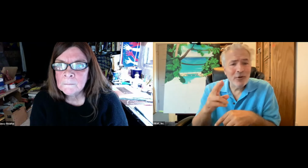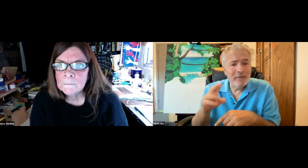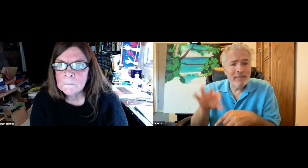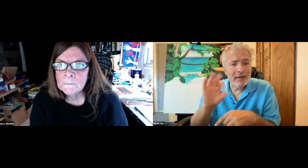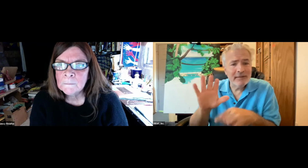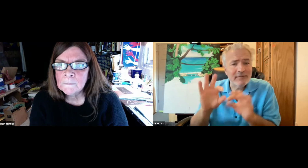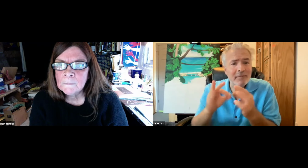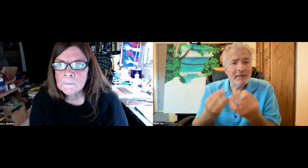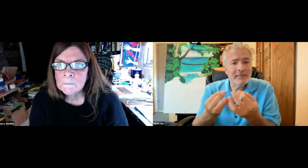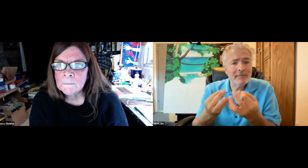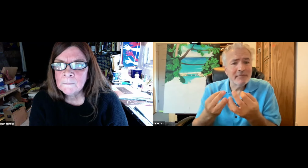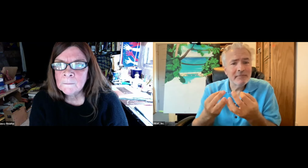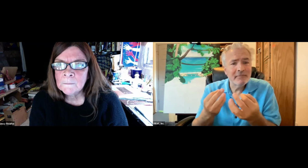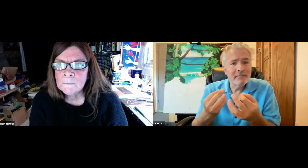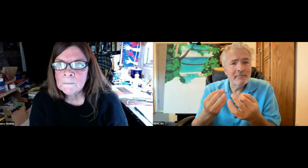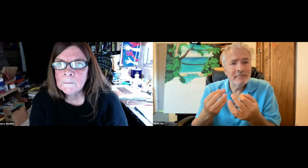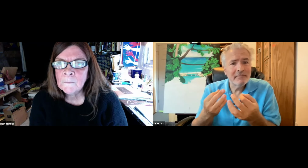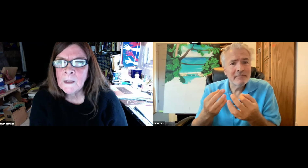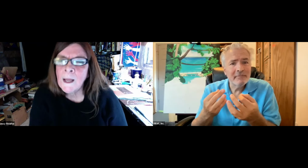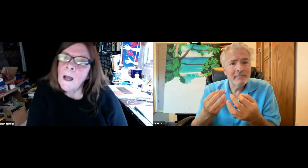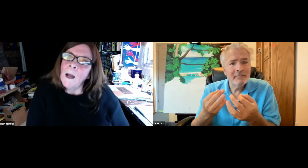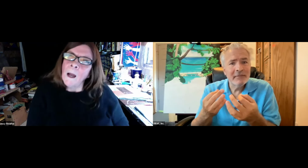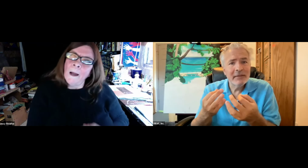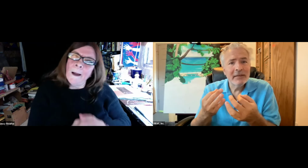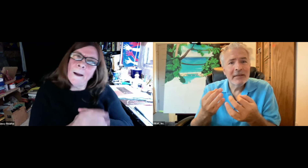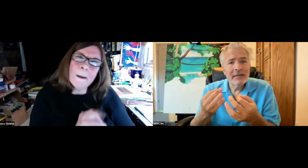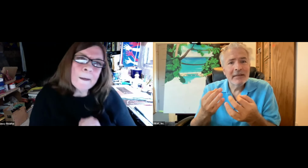Did he ever find his family?